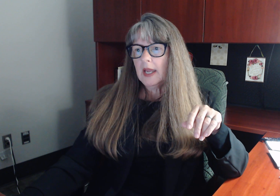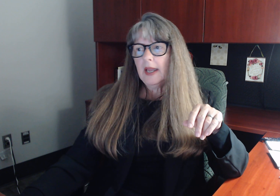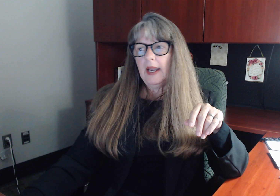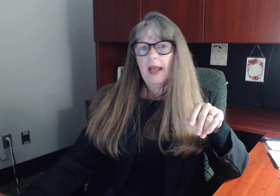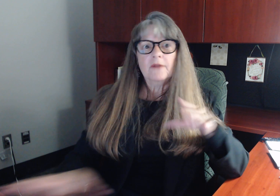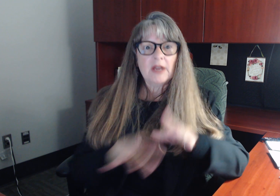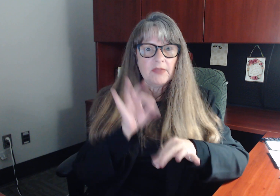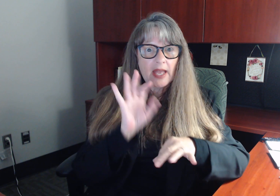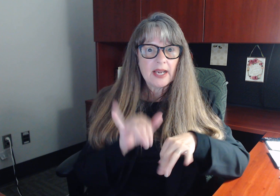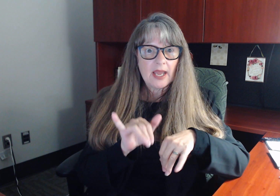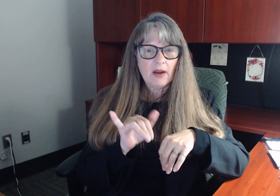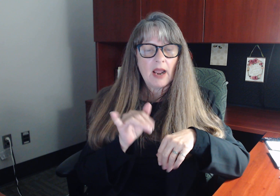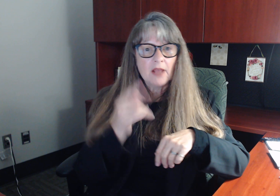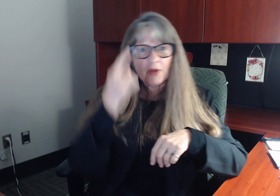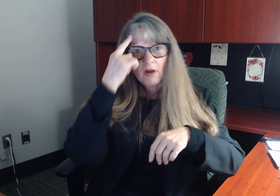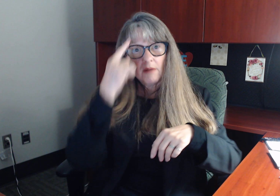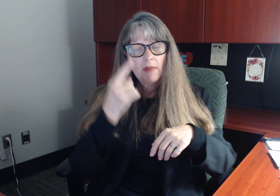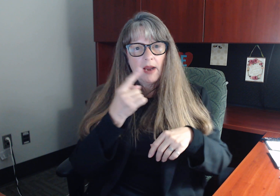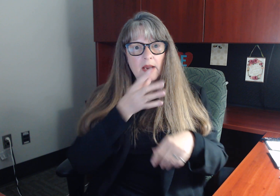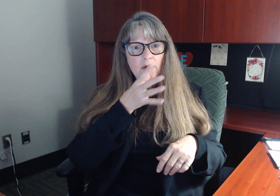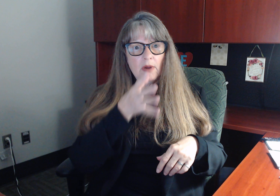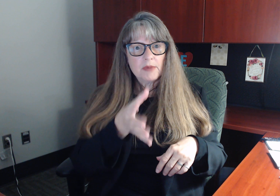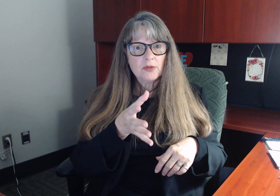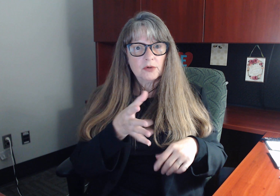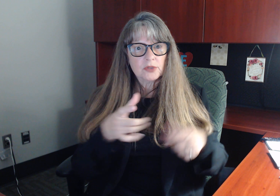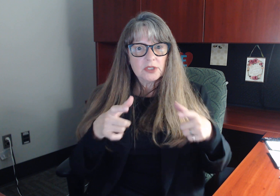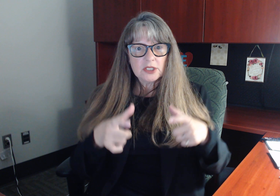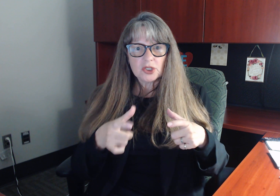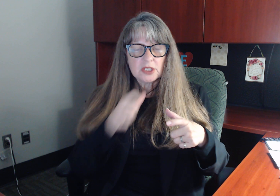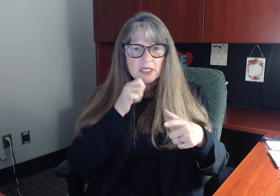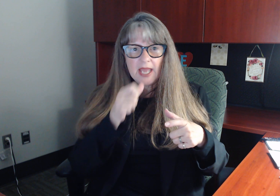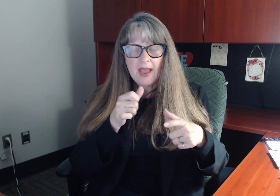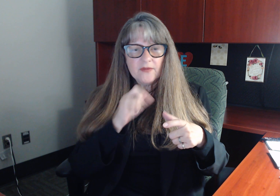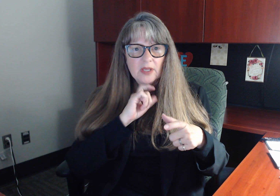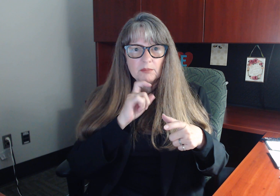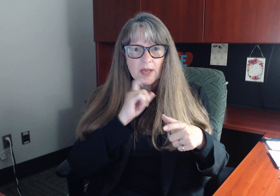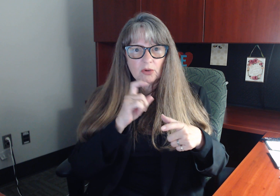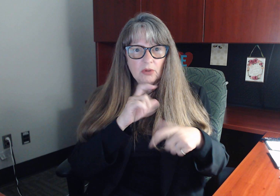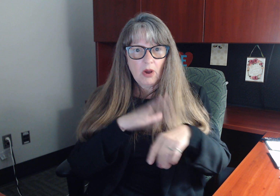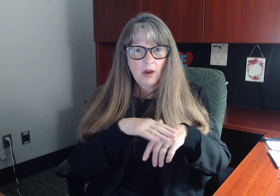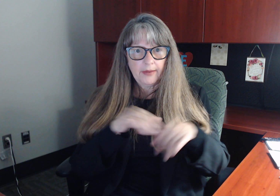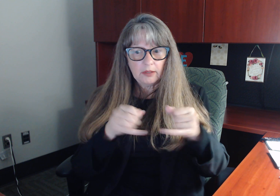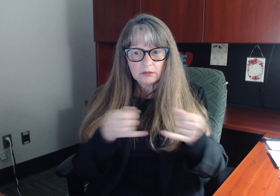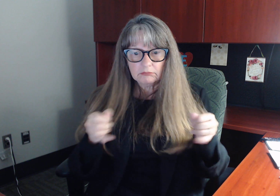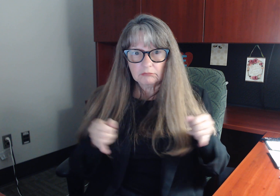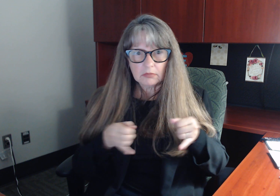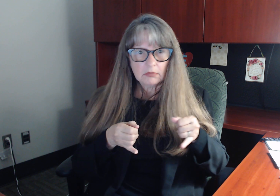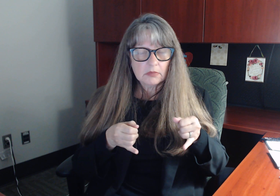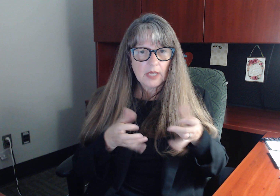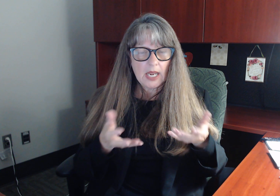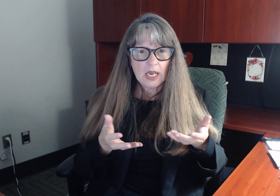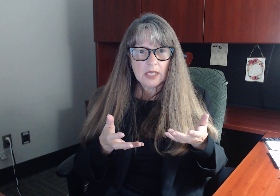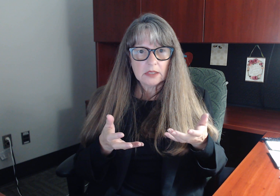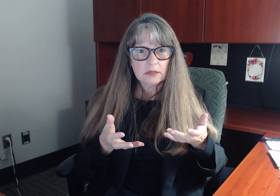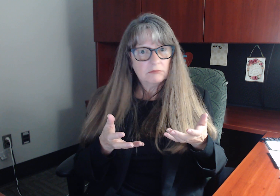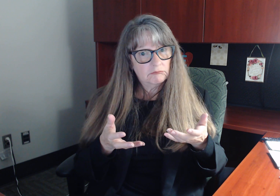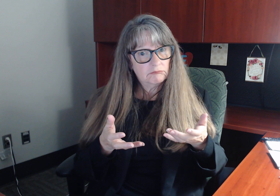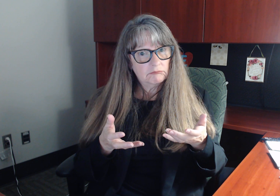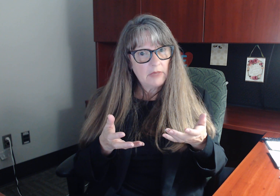And I found that out. I thought my grandmother's dishes didn't have any metal on it. And then